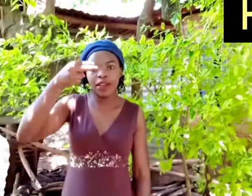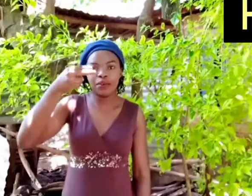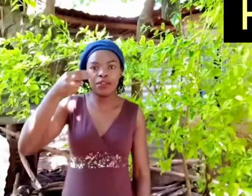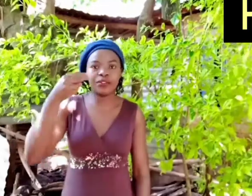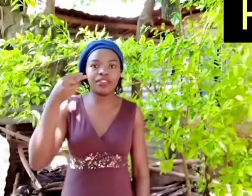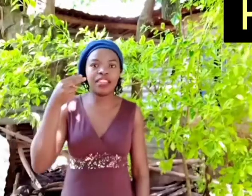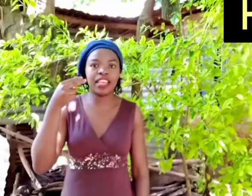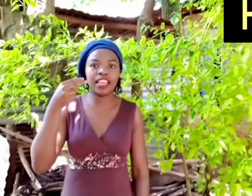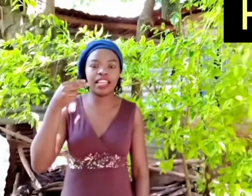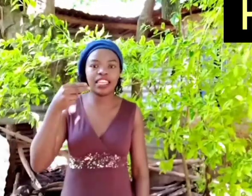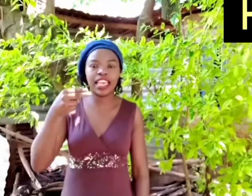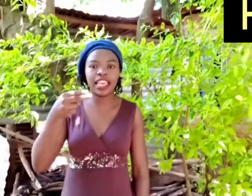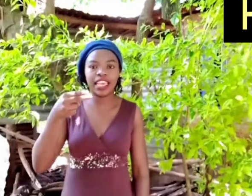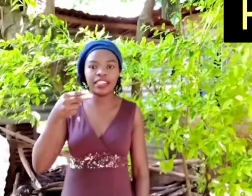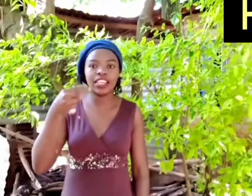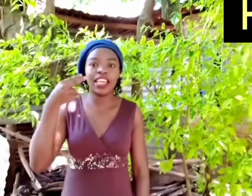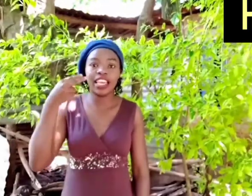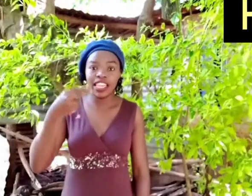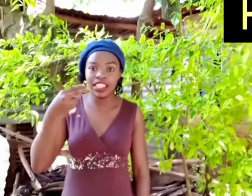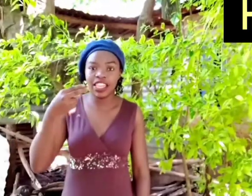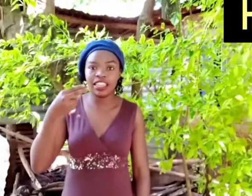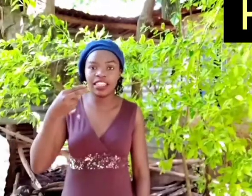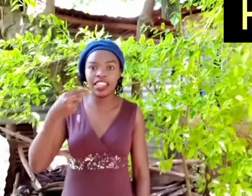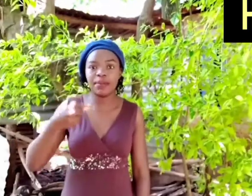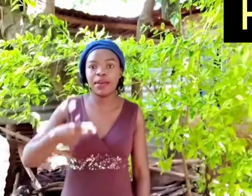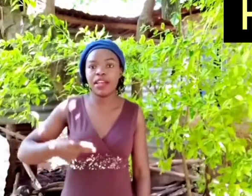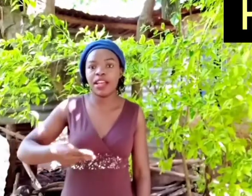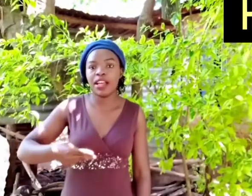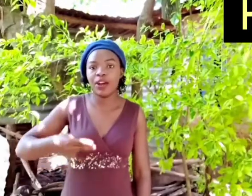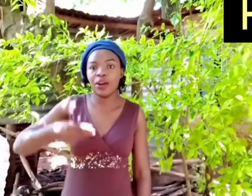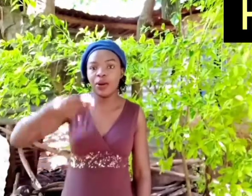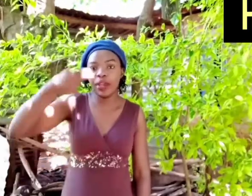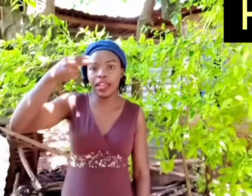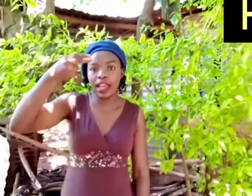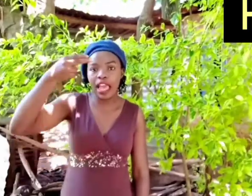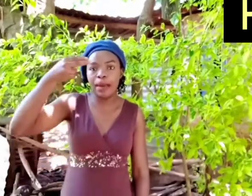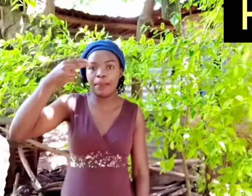We use the letter H hand shape going up.